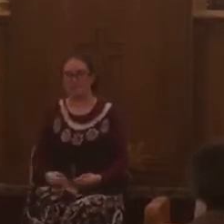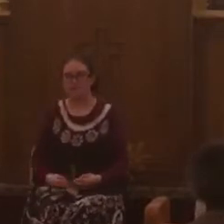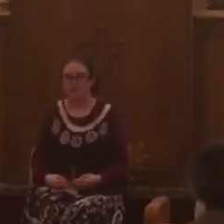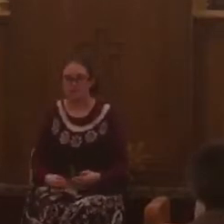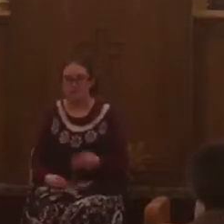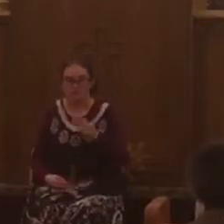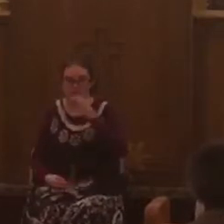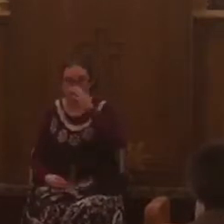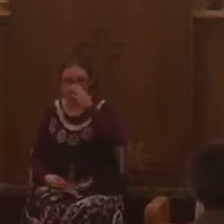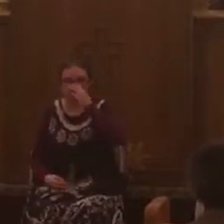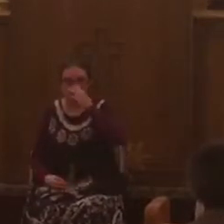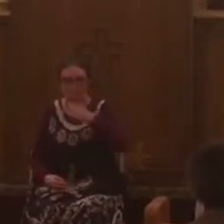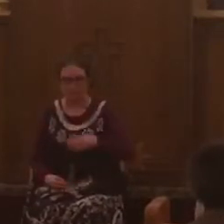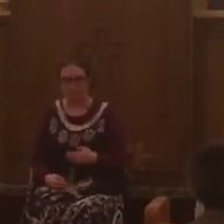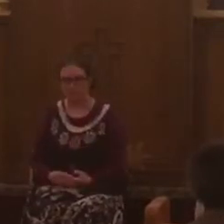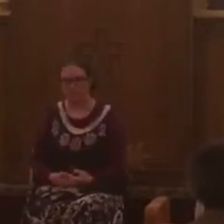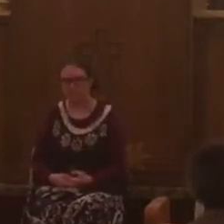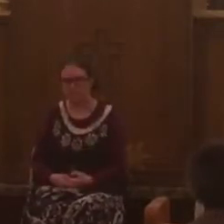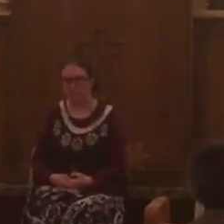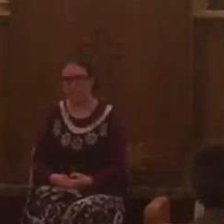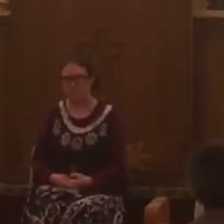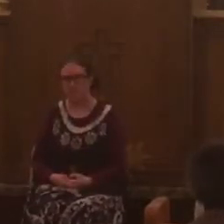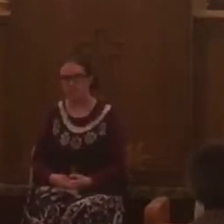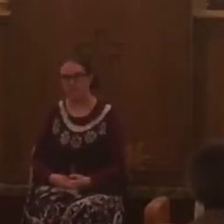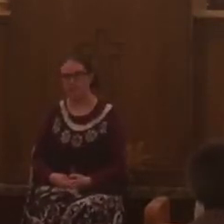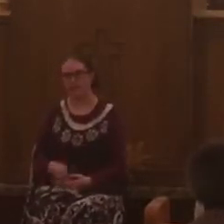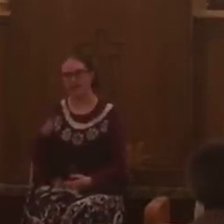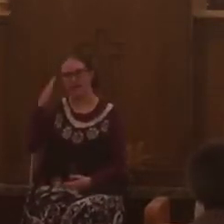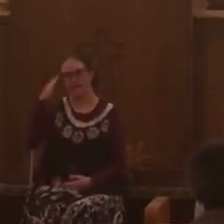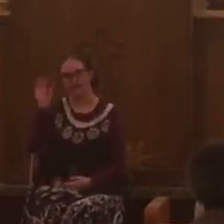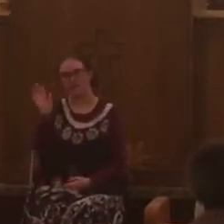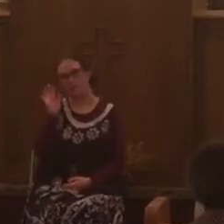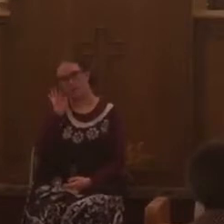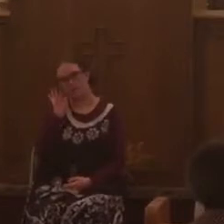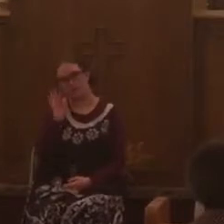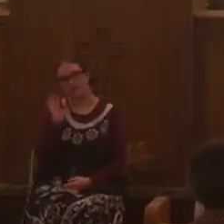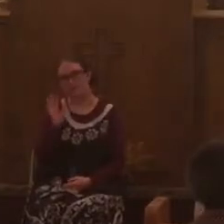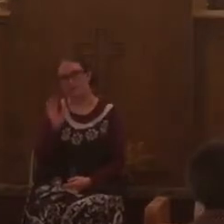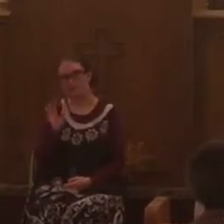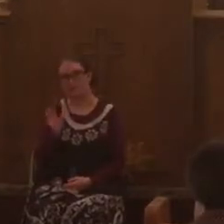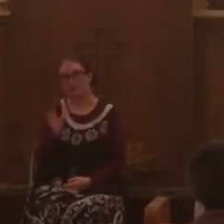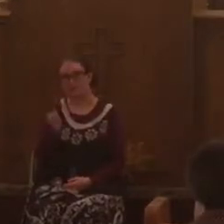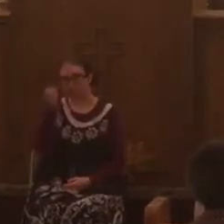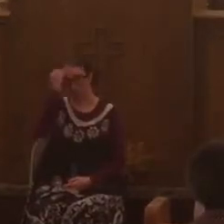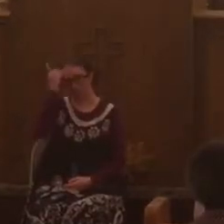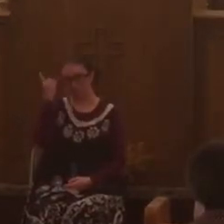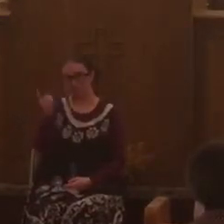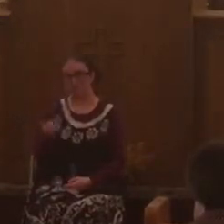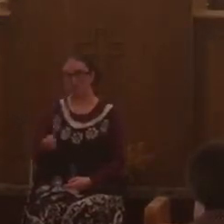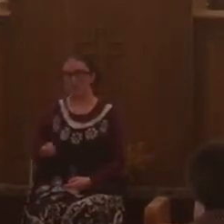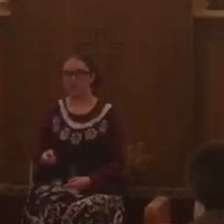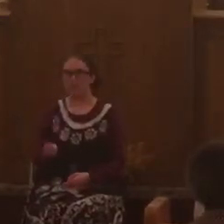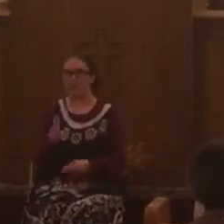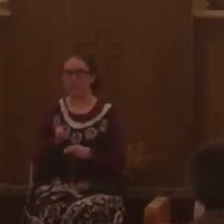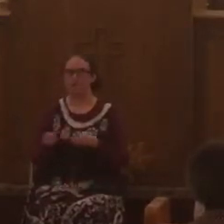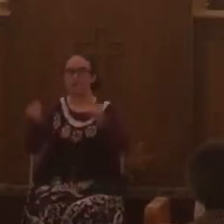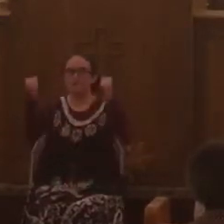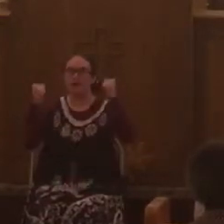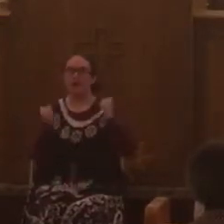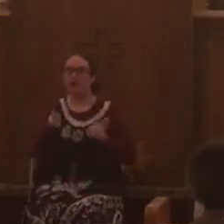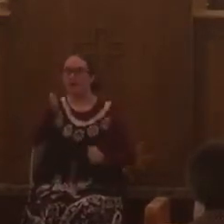needs to do to get you where you need to be spiritually, so that when you go out in the community to witness, amen, that you go out with a power and with